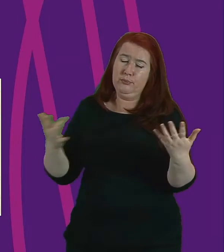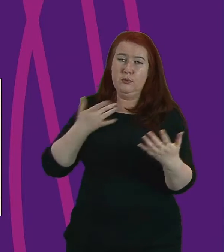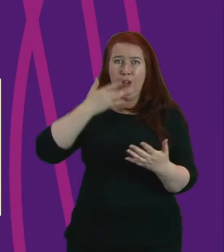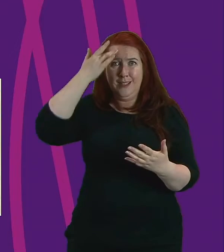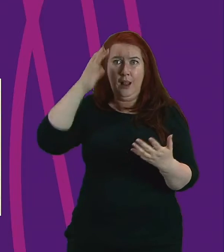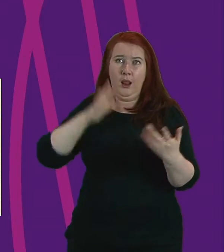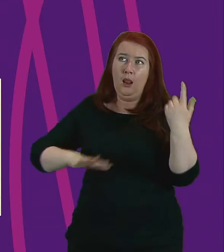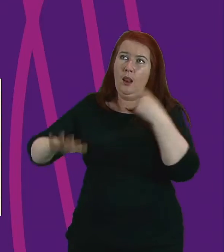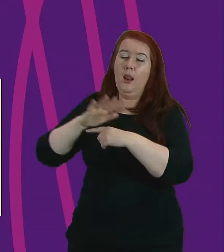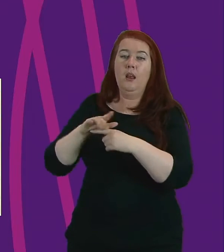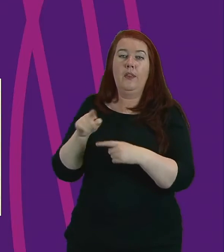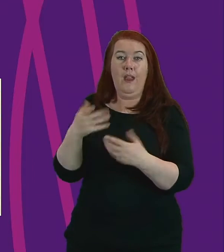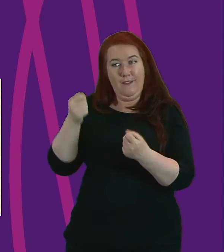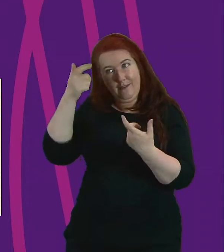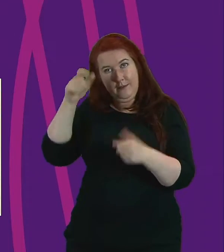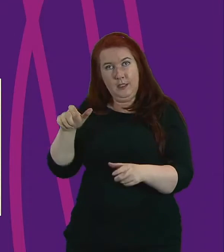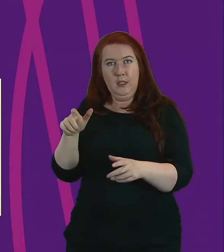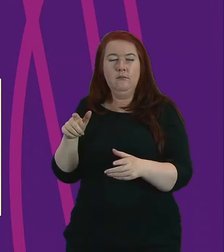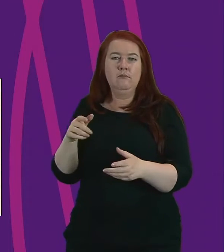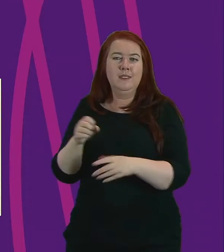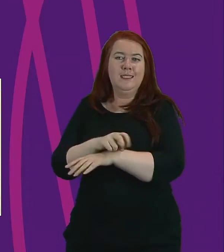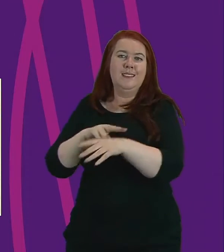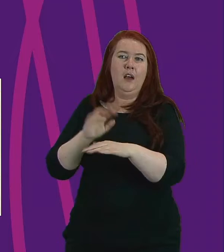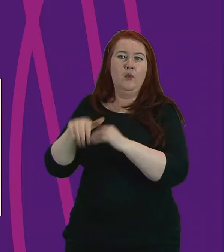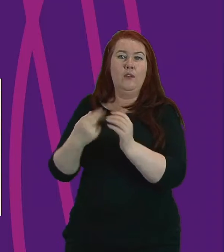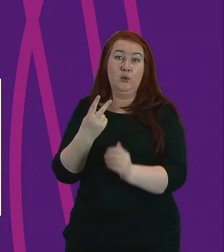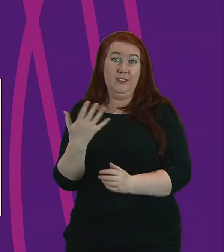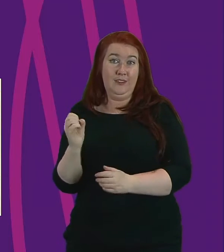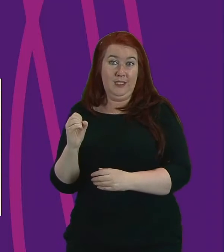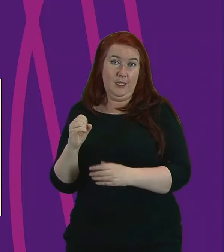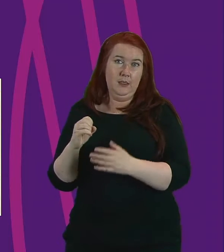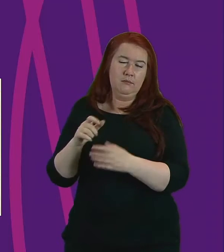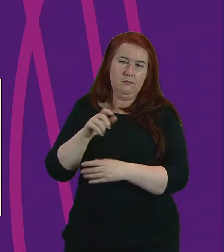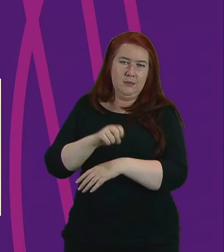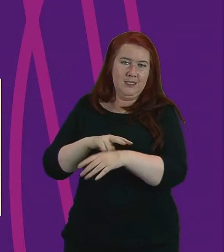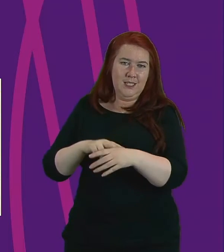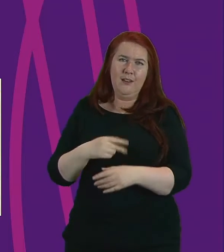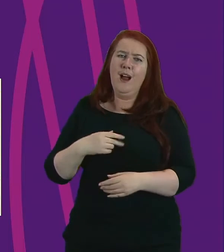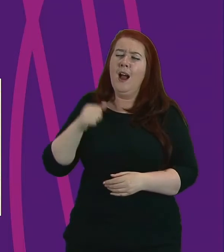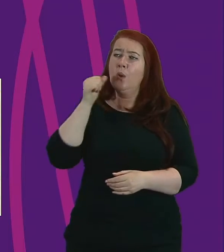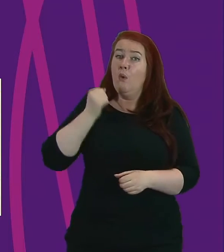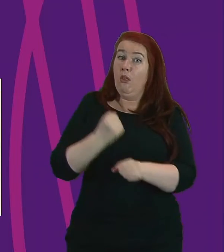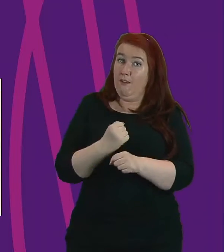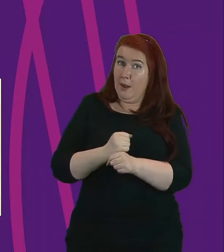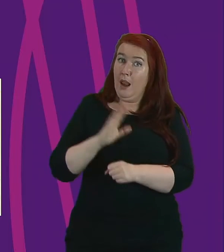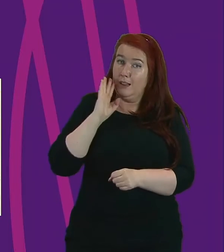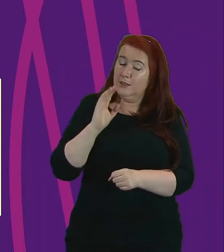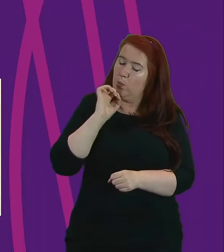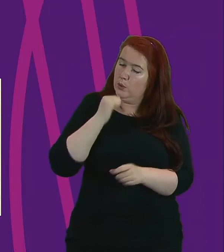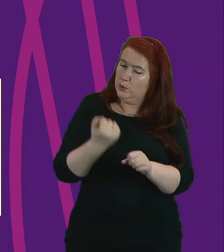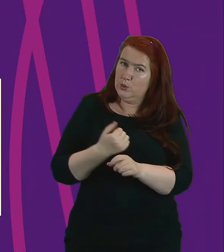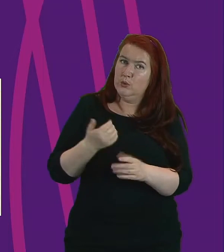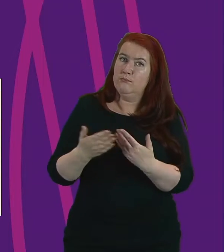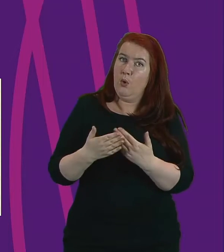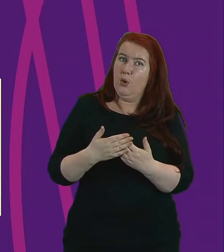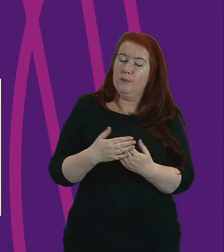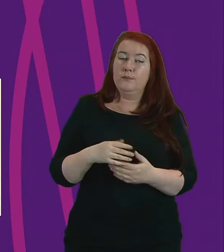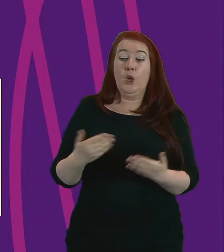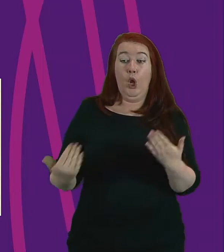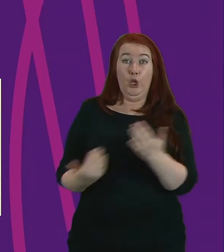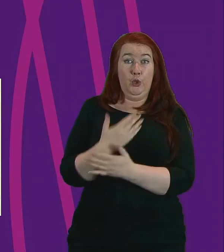more people. Clearly, this is a listening government which will, I know, do more. We must back innovative start-ups and our